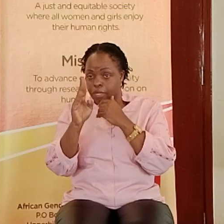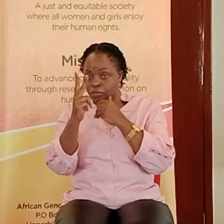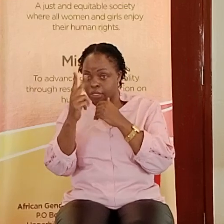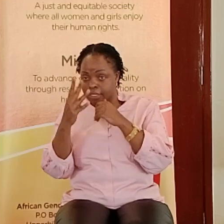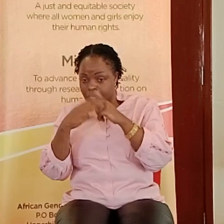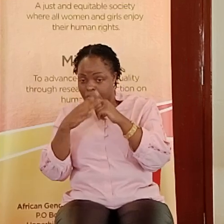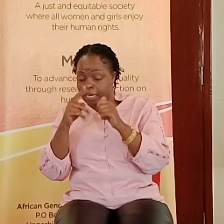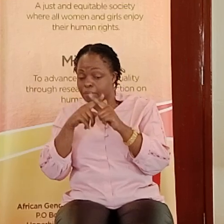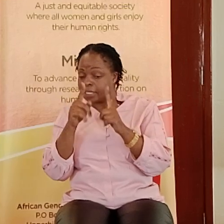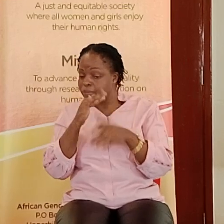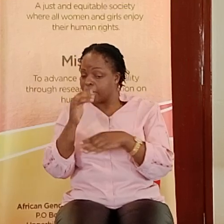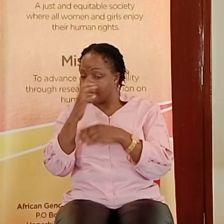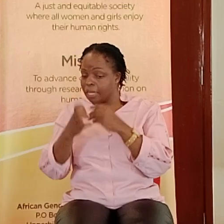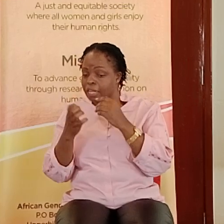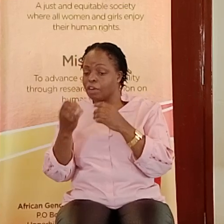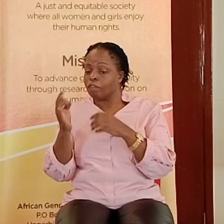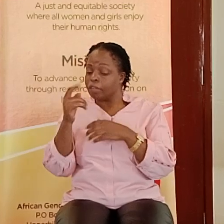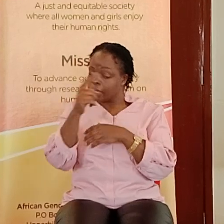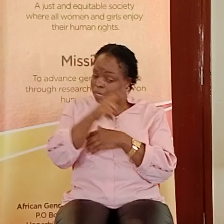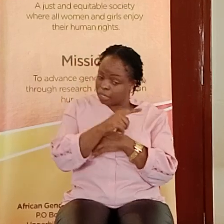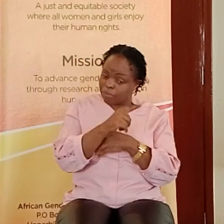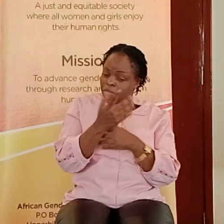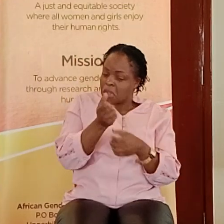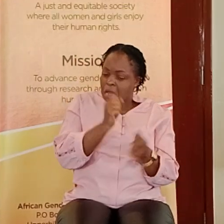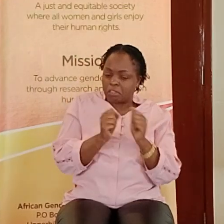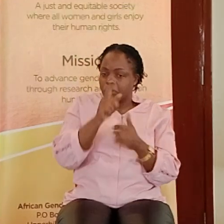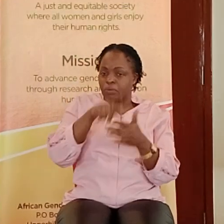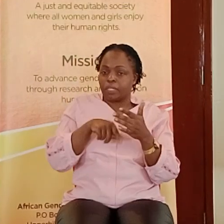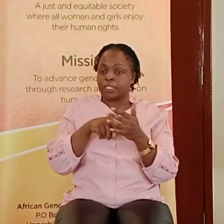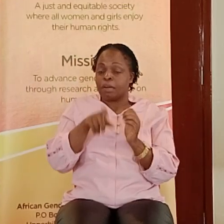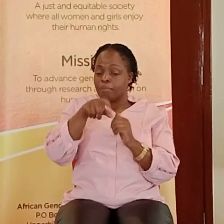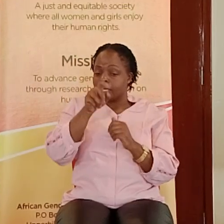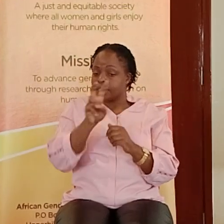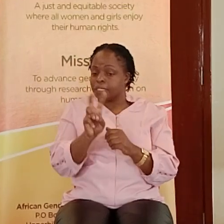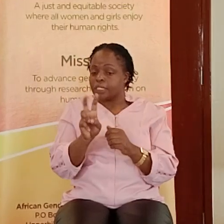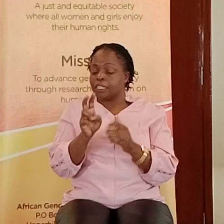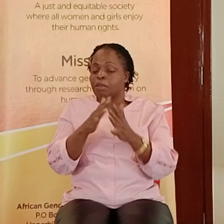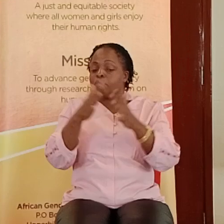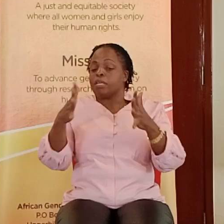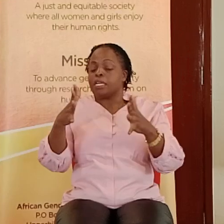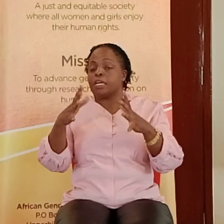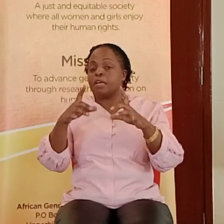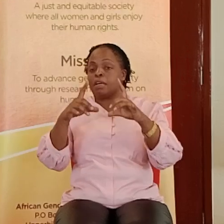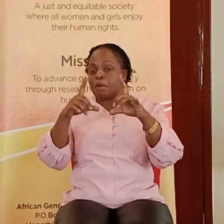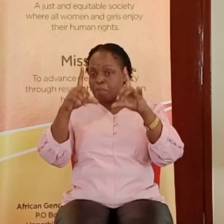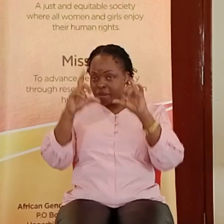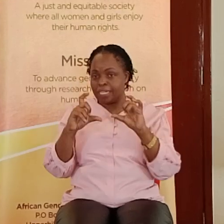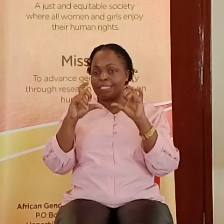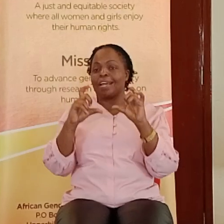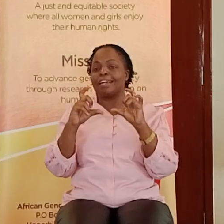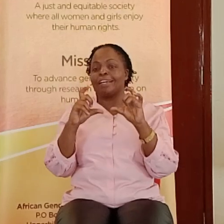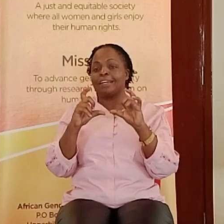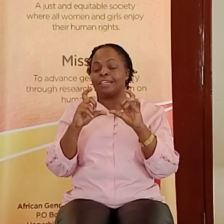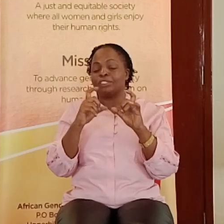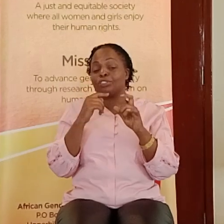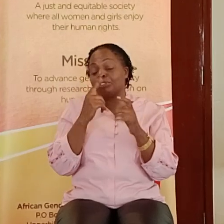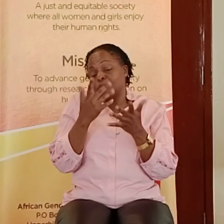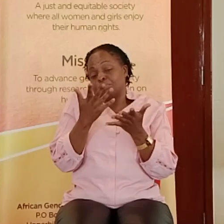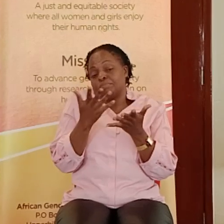is also very critical, so that we see the bigger picture beyond the output. And with that many remarks, allow me also